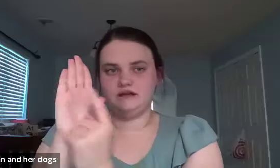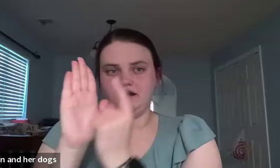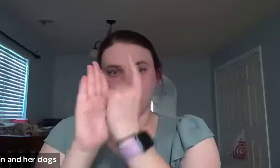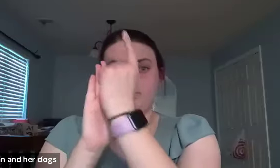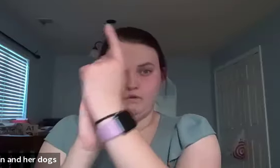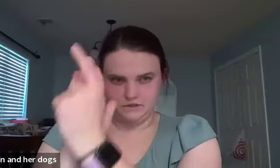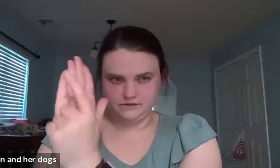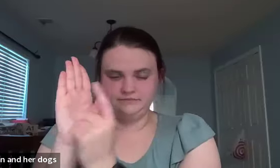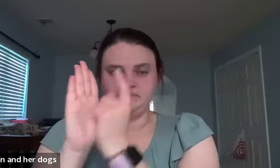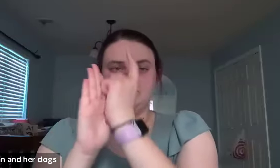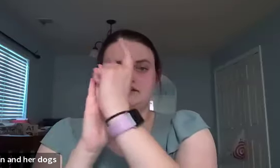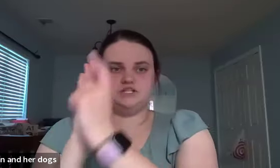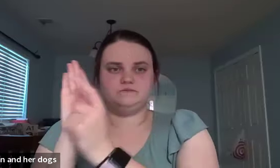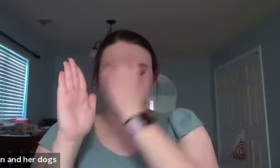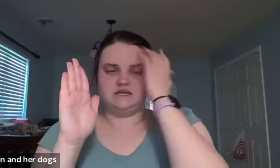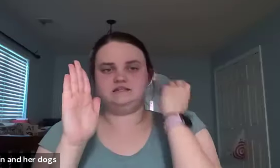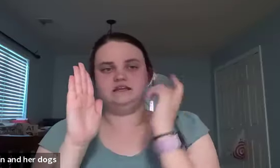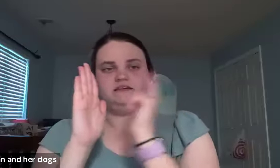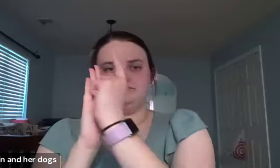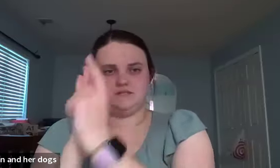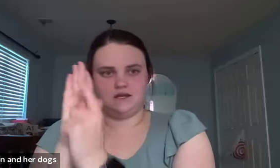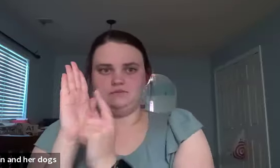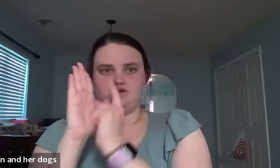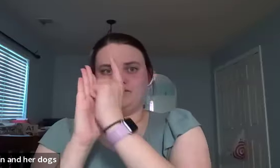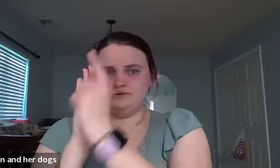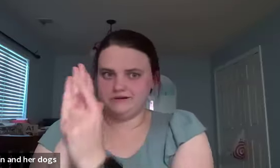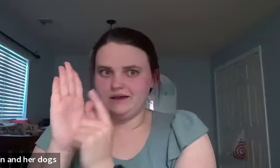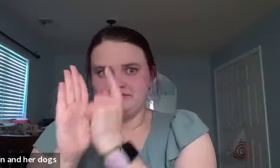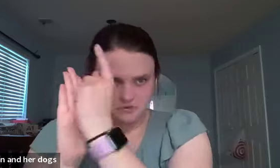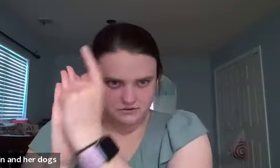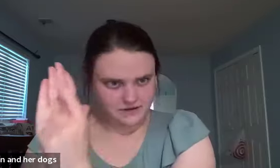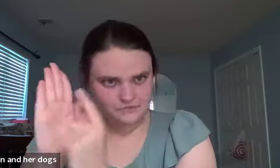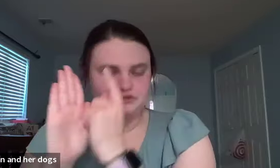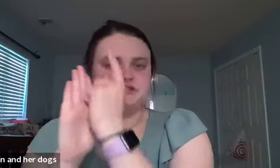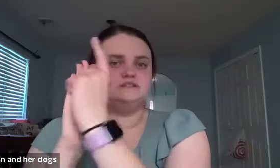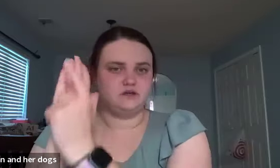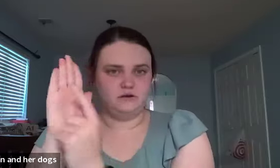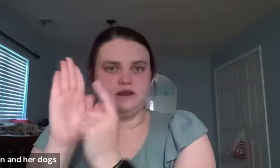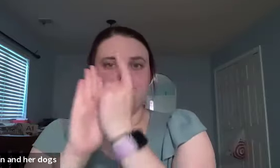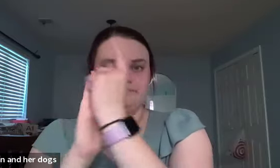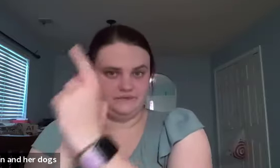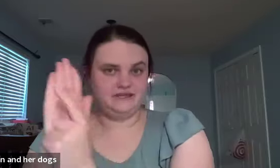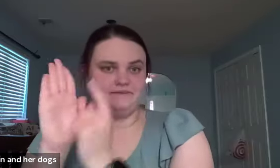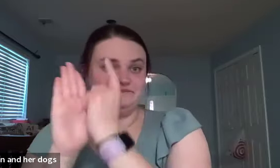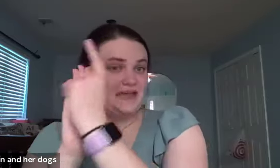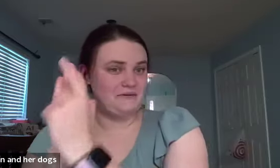going forward, just because that is like time goes forward, not backward kind of motion. So, but yeah,